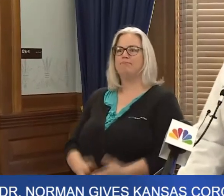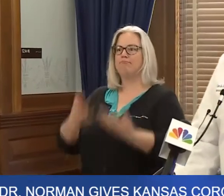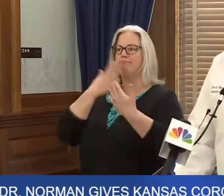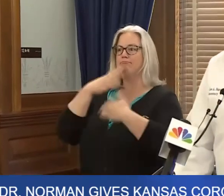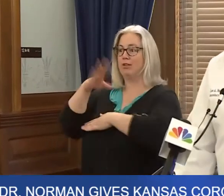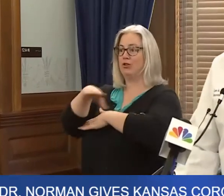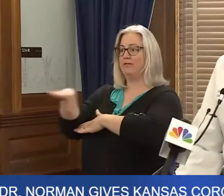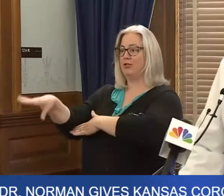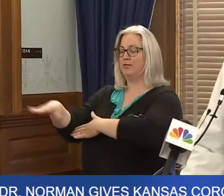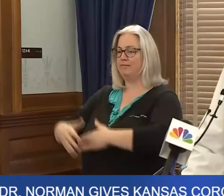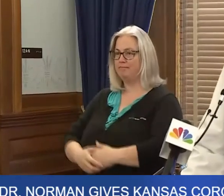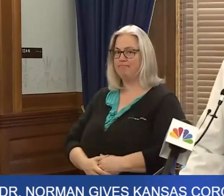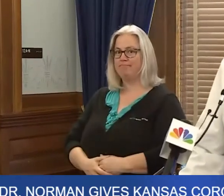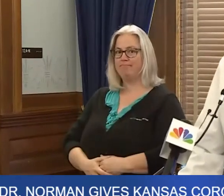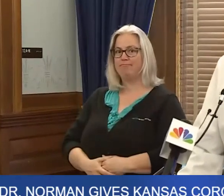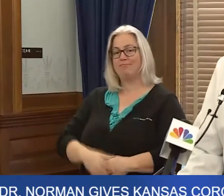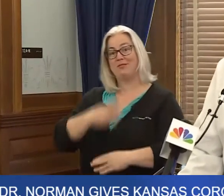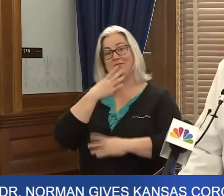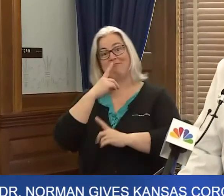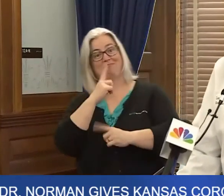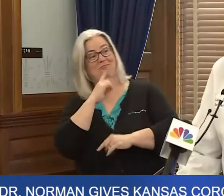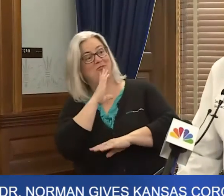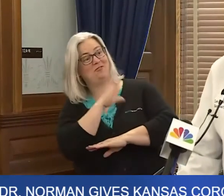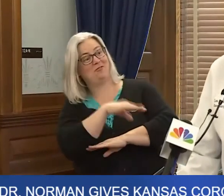Good afternoon. Good afternoon.